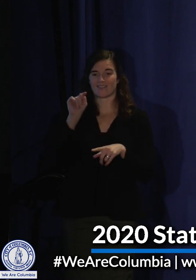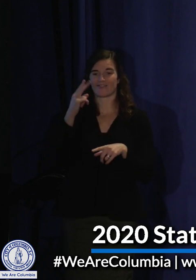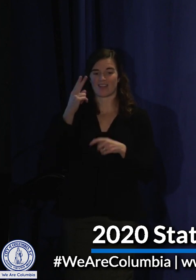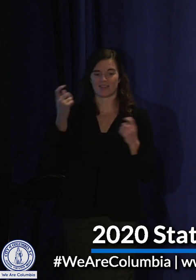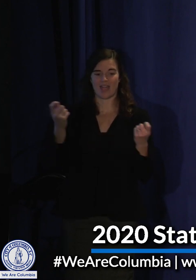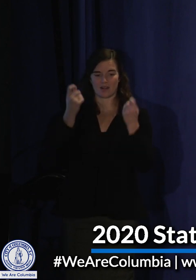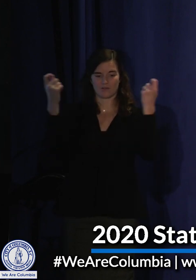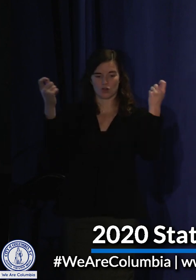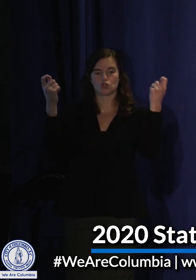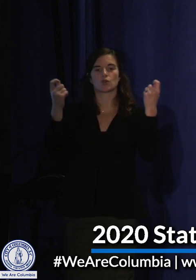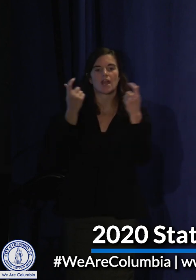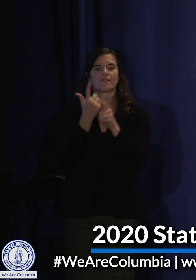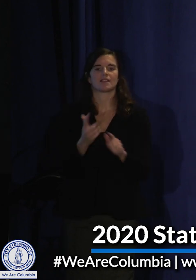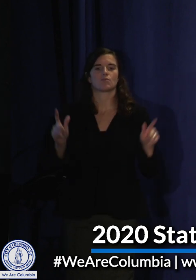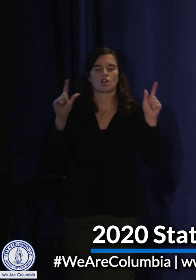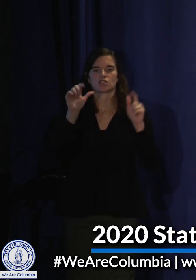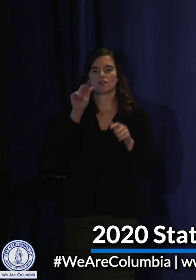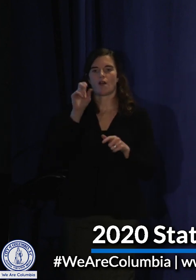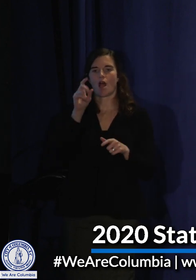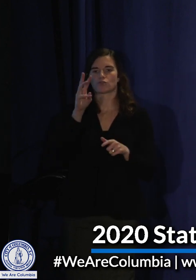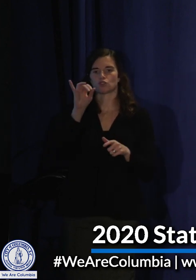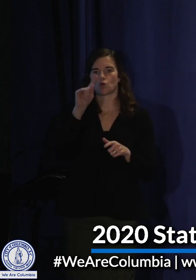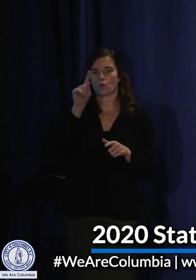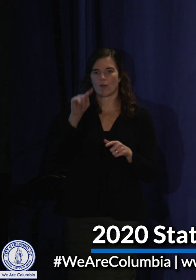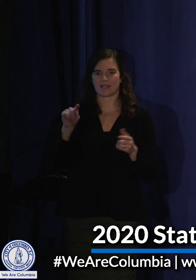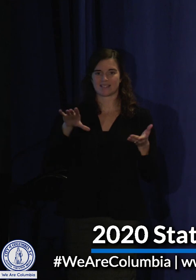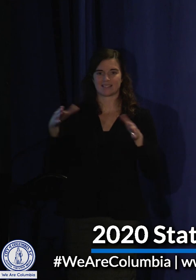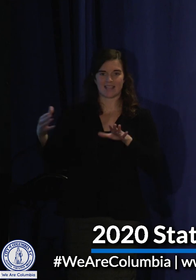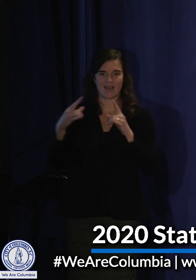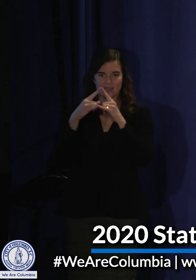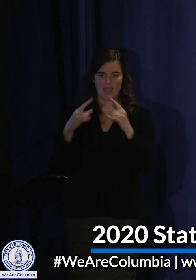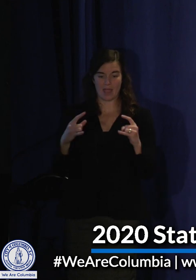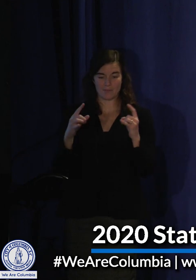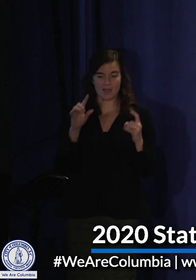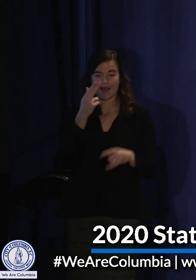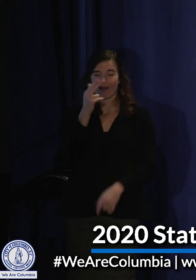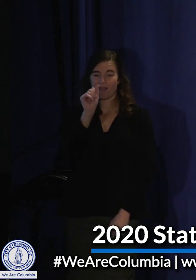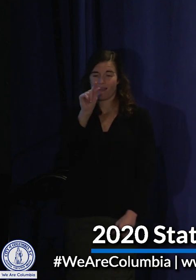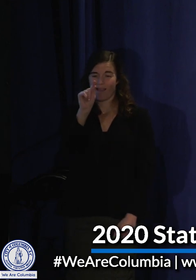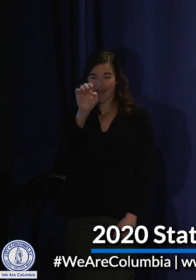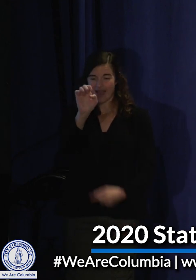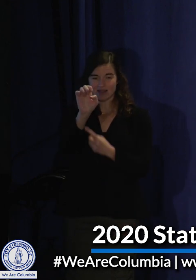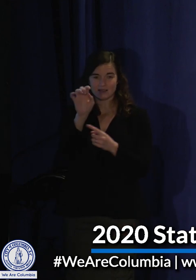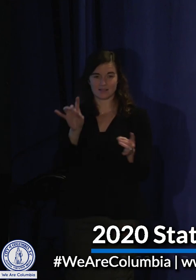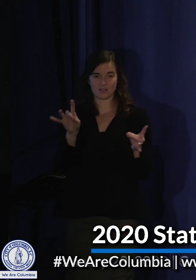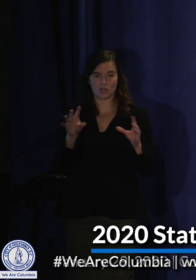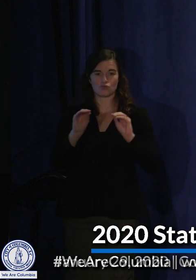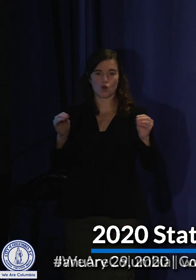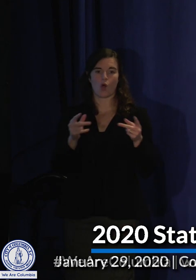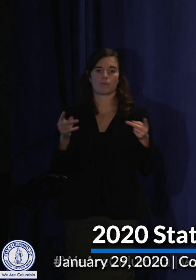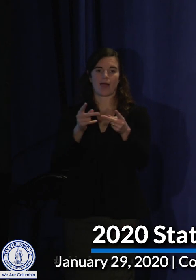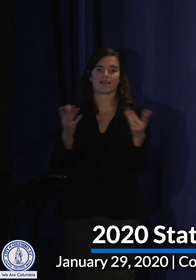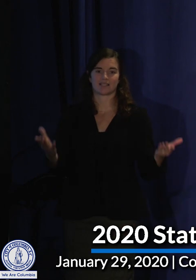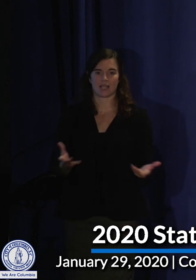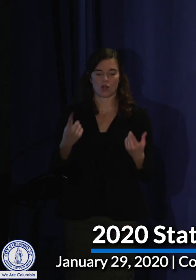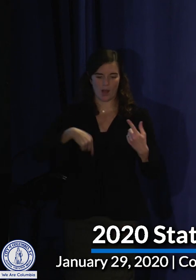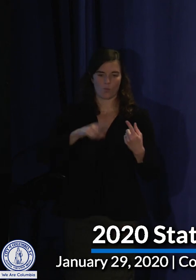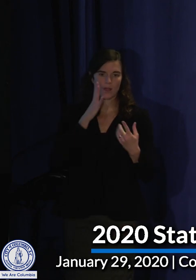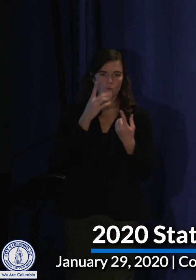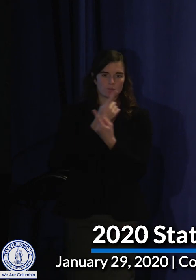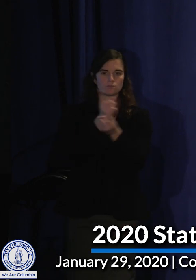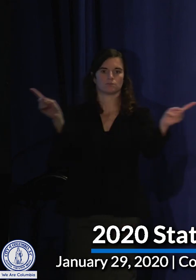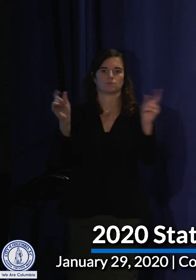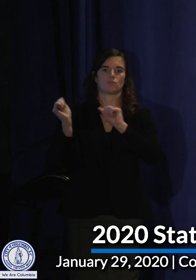the liberation of the Auschwitz death camp. Hate has no place in our city, and we proudly proclaim it through law.